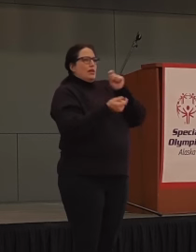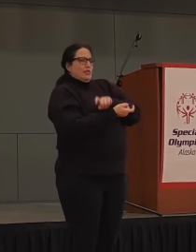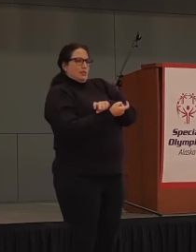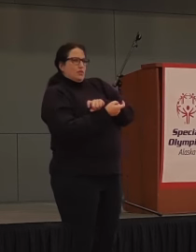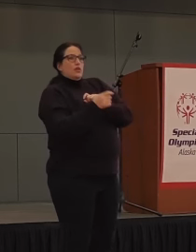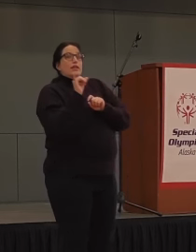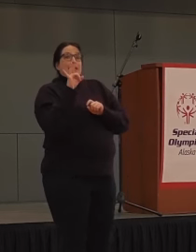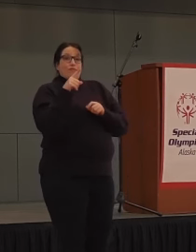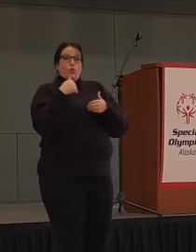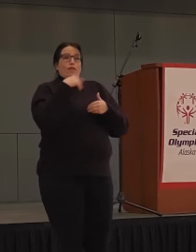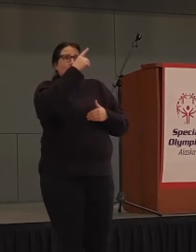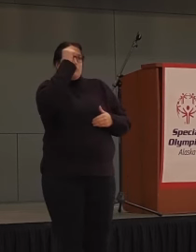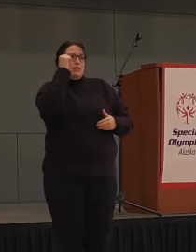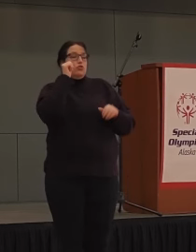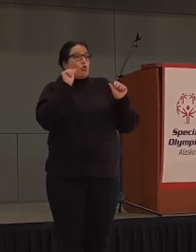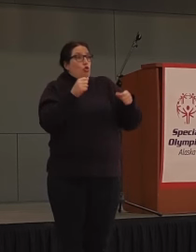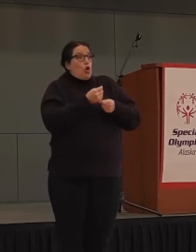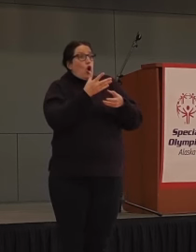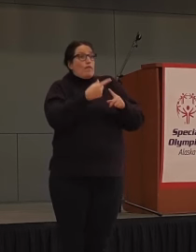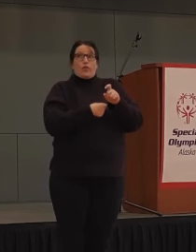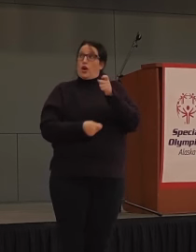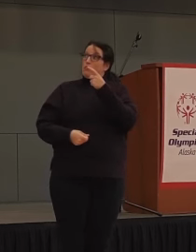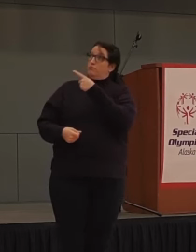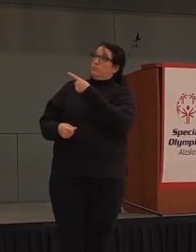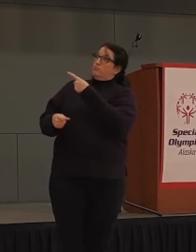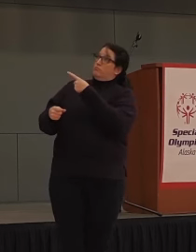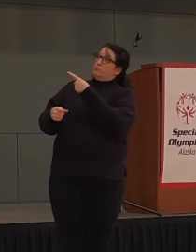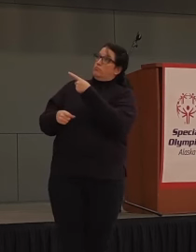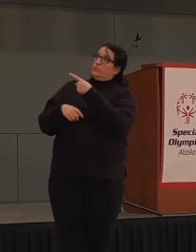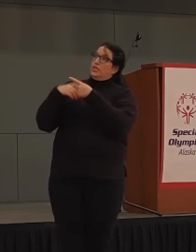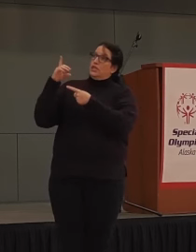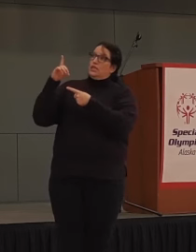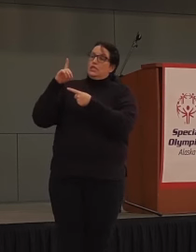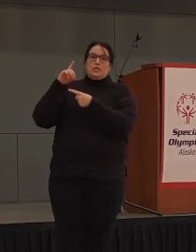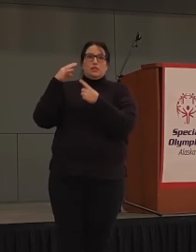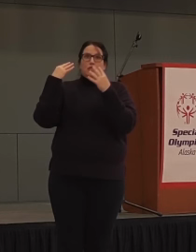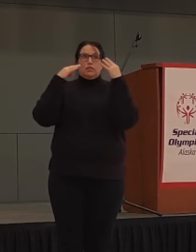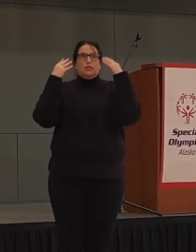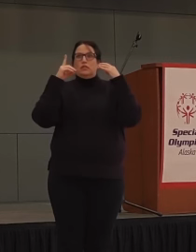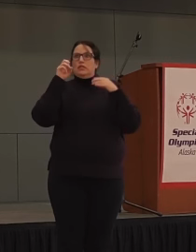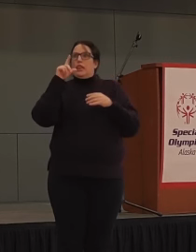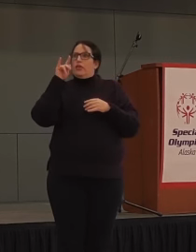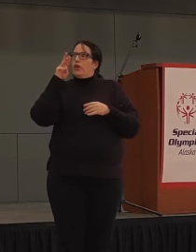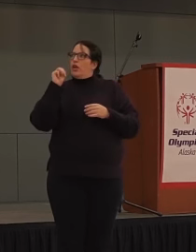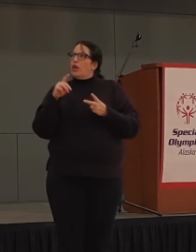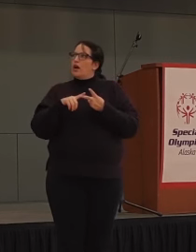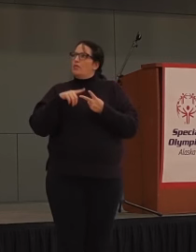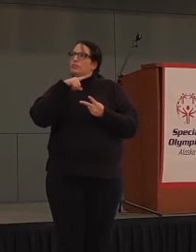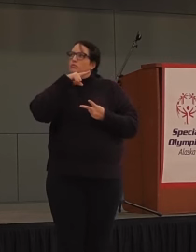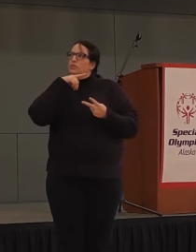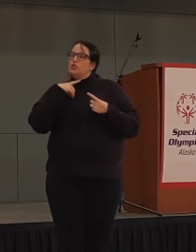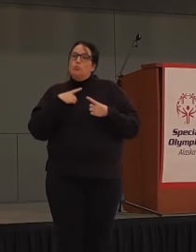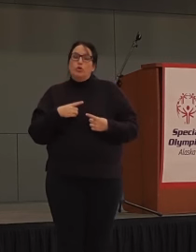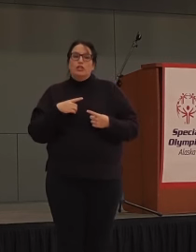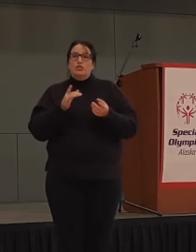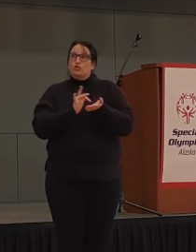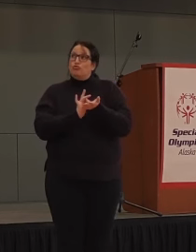Delirium, depression, drugs. Like I said, for myself personally, I was diagnosed with depression